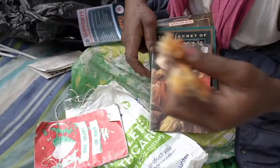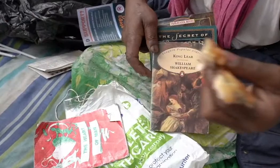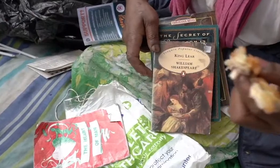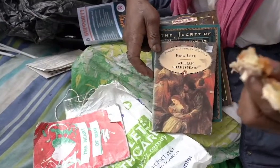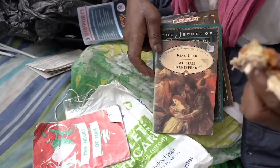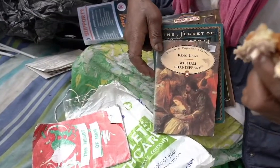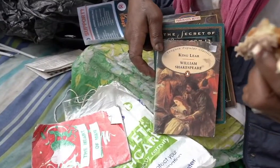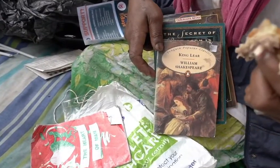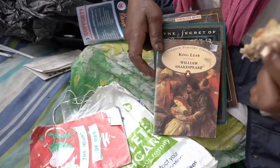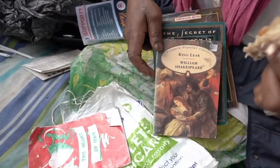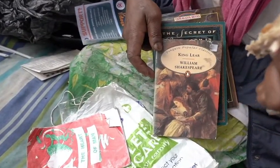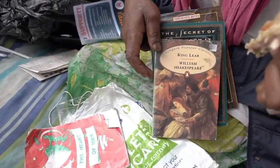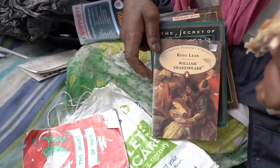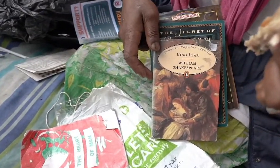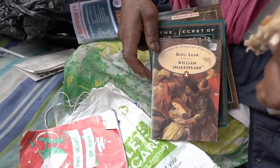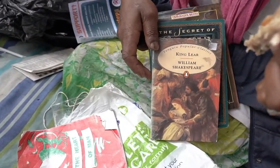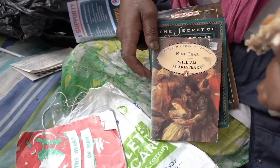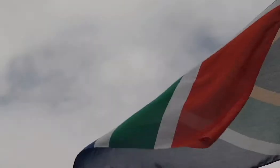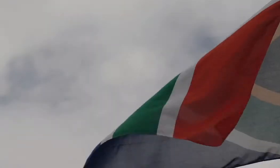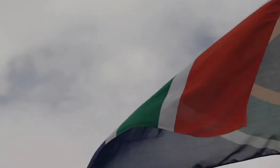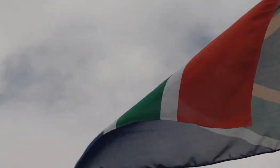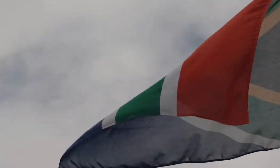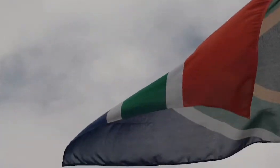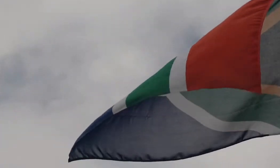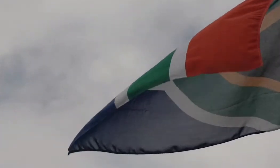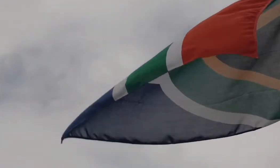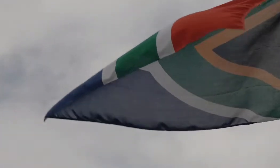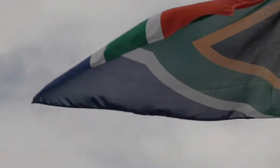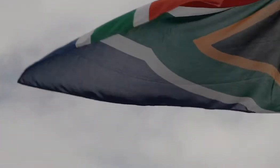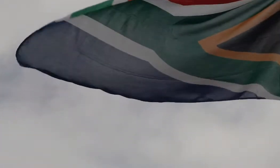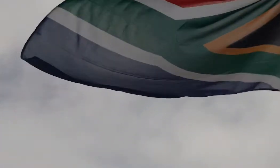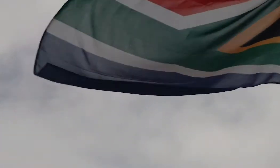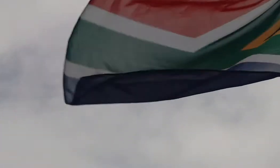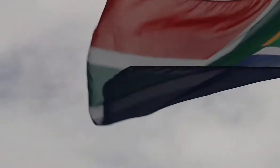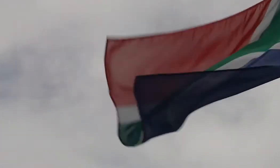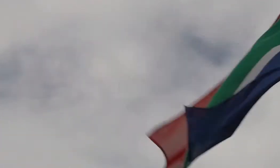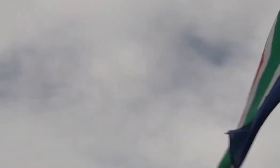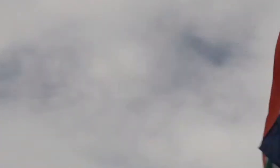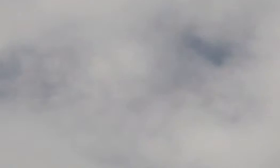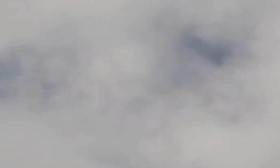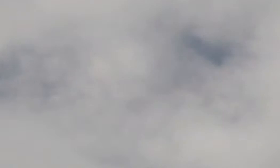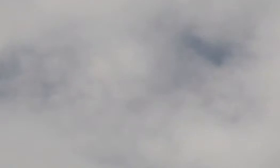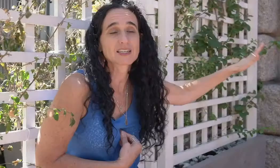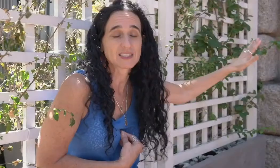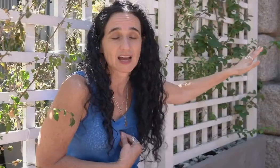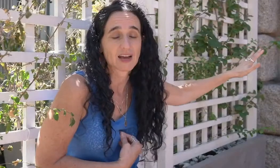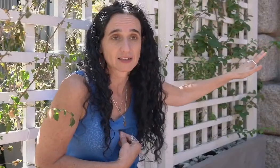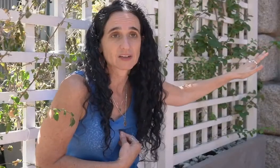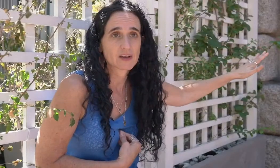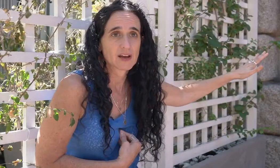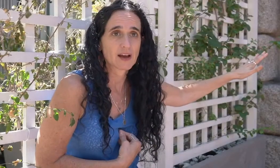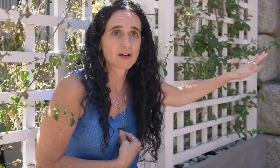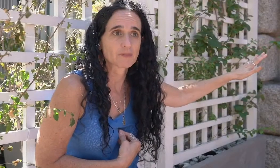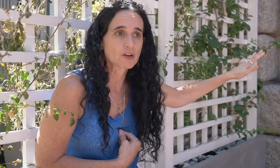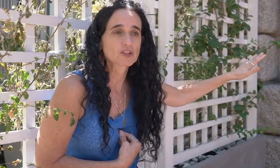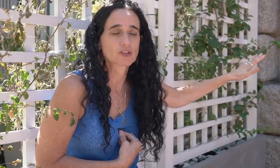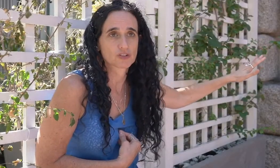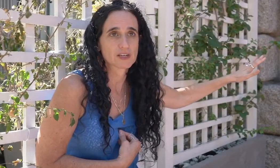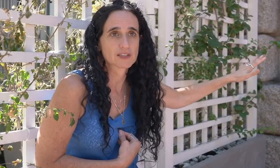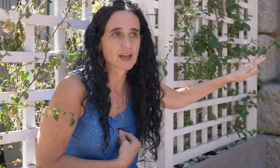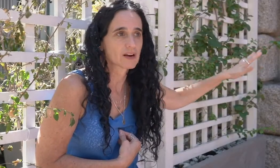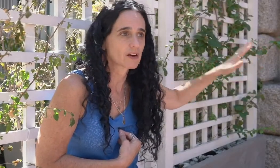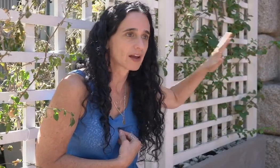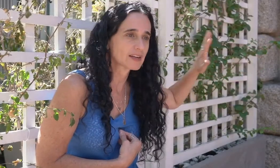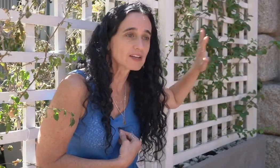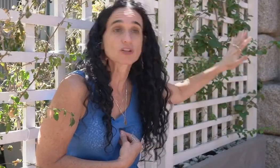so caring means understanding the humanity of people who we've kicked aside onto the